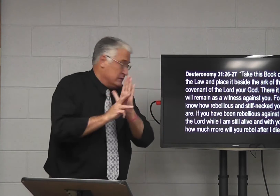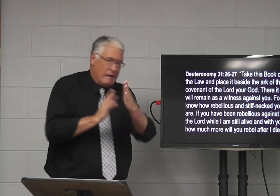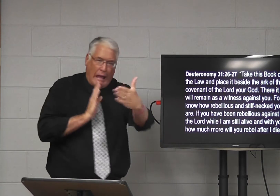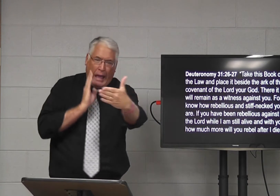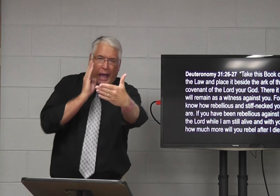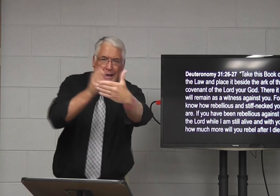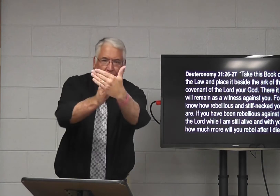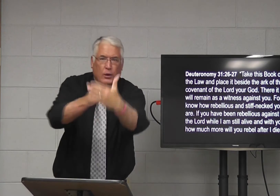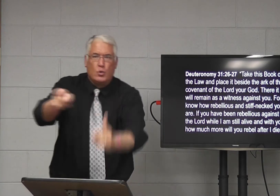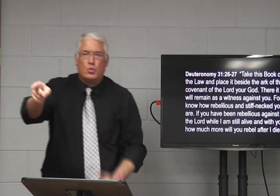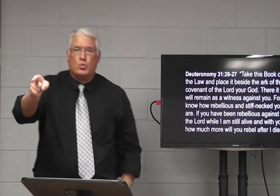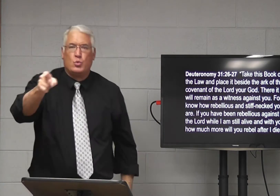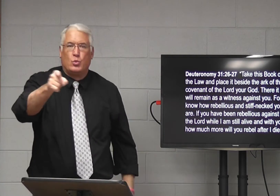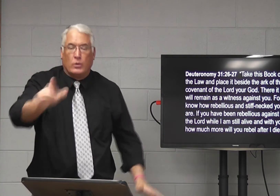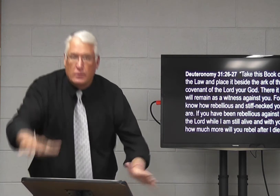and it is a witness against you.